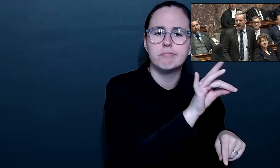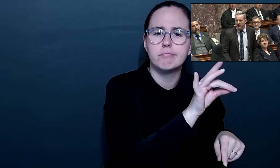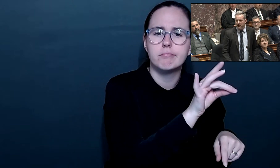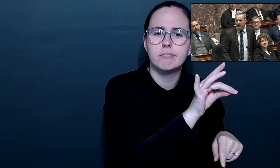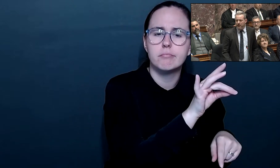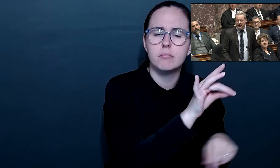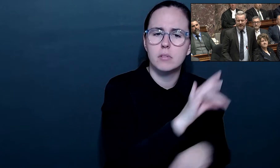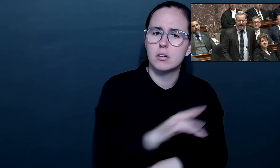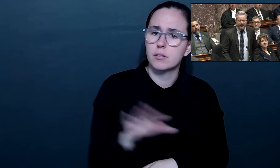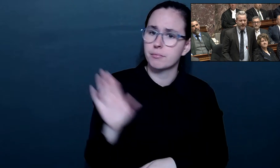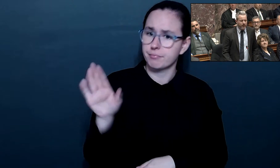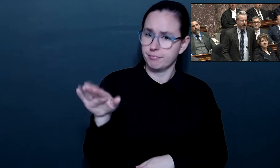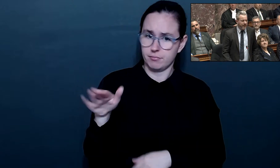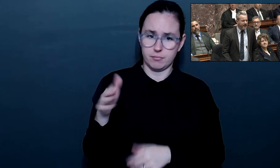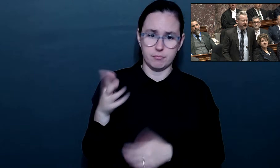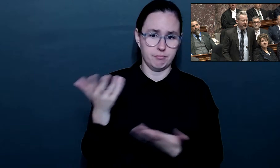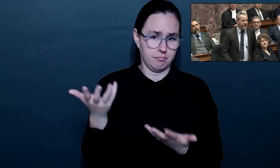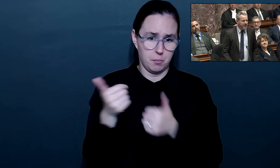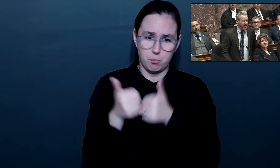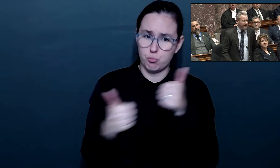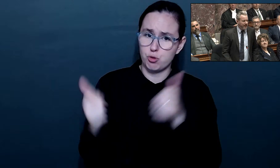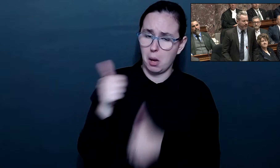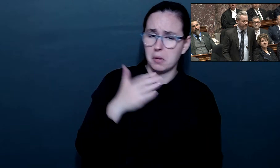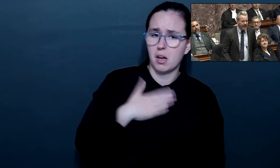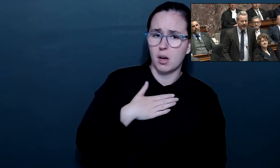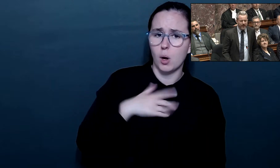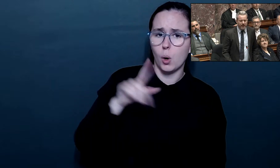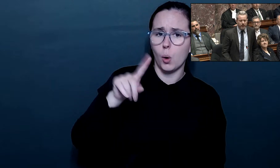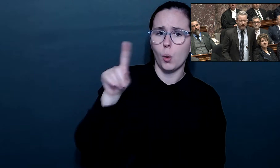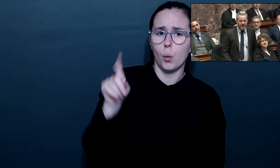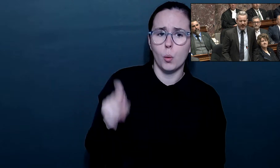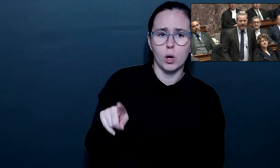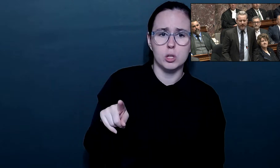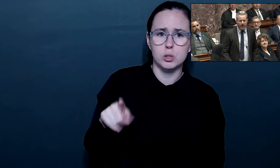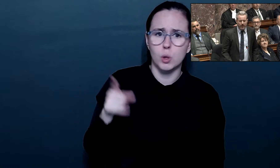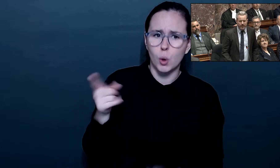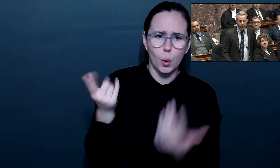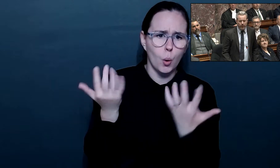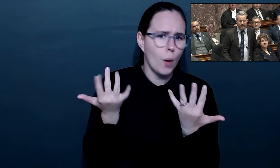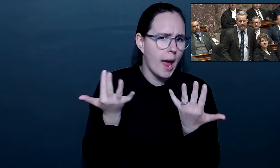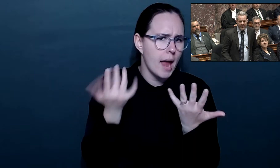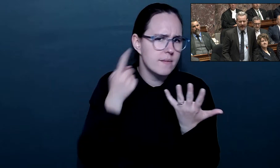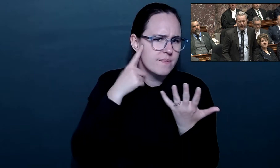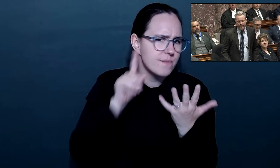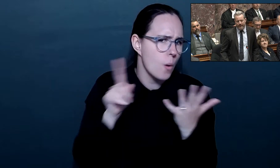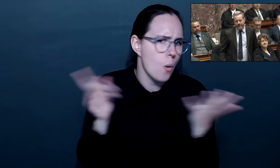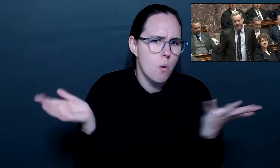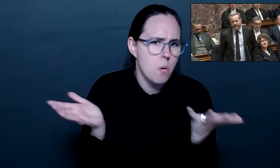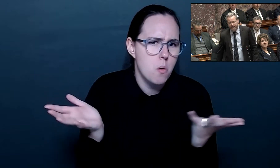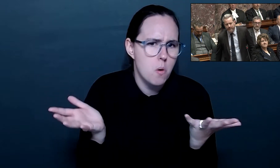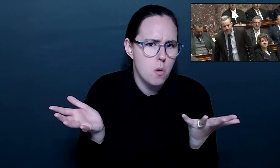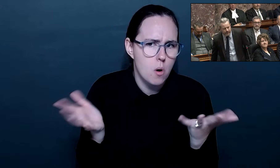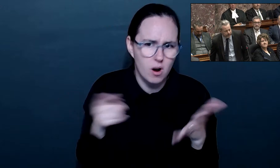for to get these recommendations done, completed, to protect our children today?